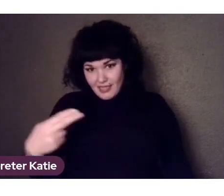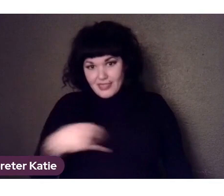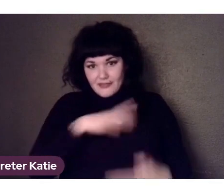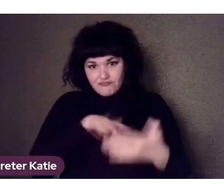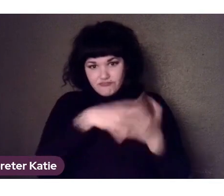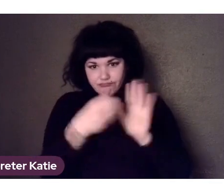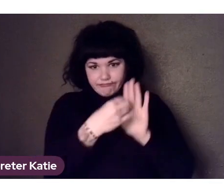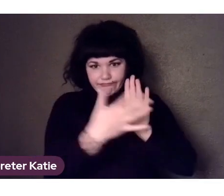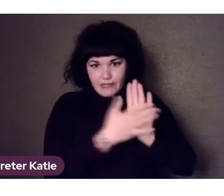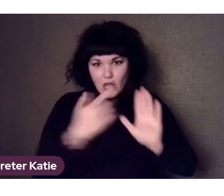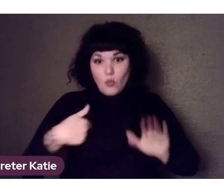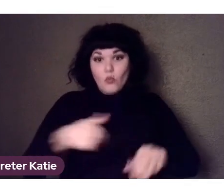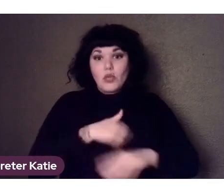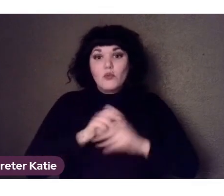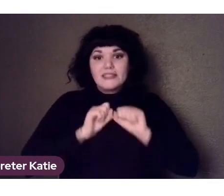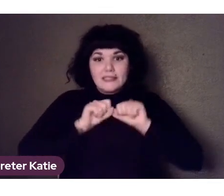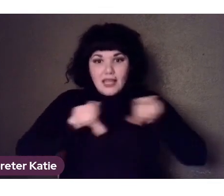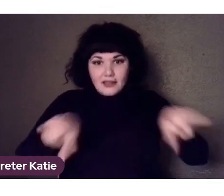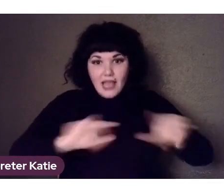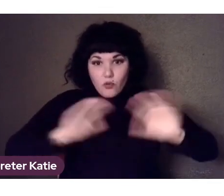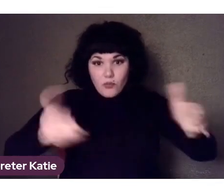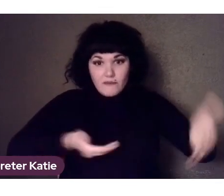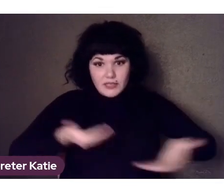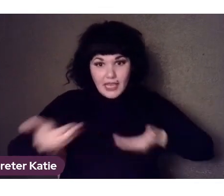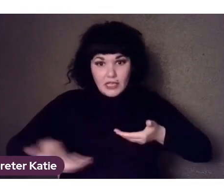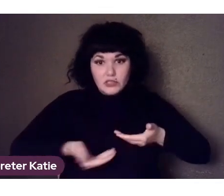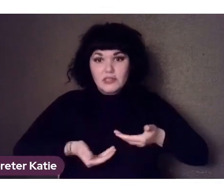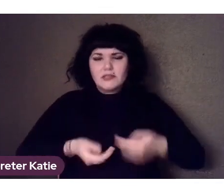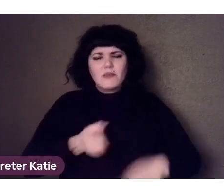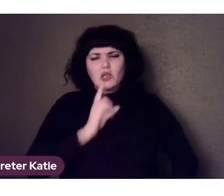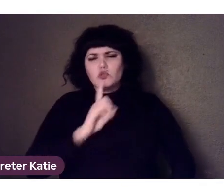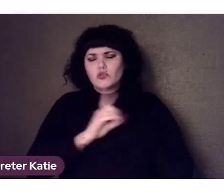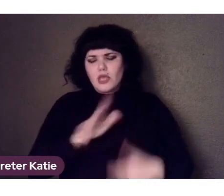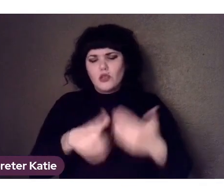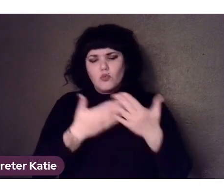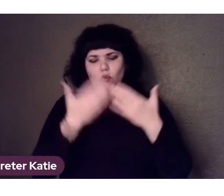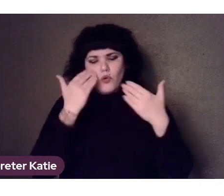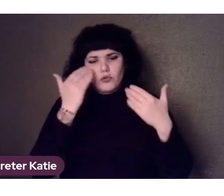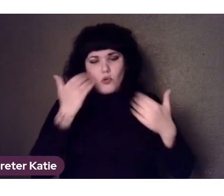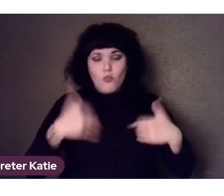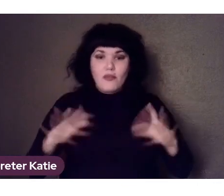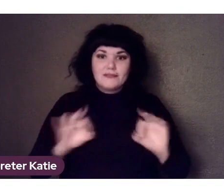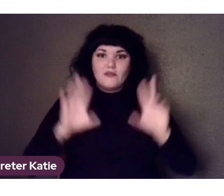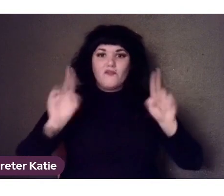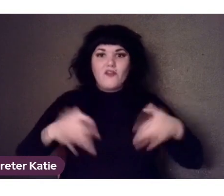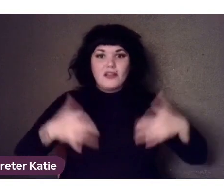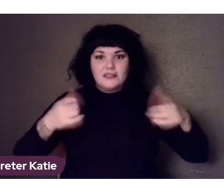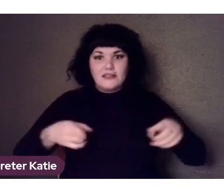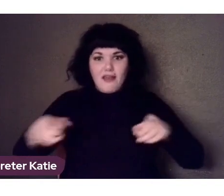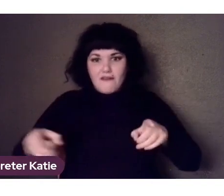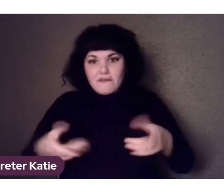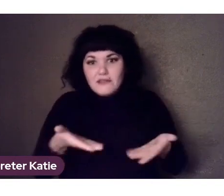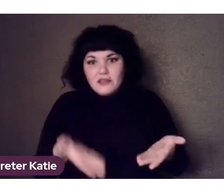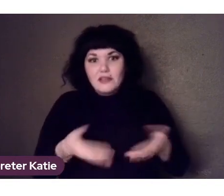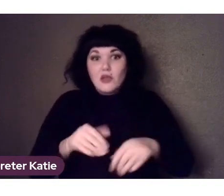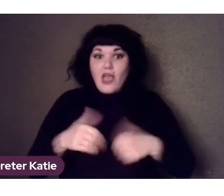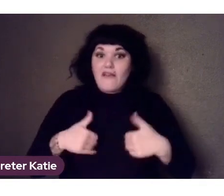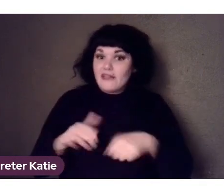invitations and making sure that you all know we have some fun stuff lined up for that, including at least one